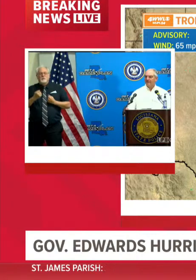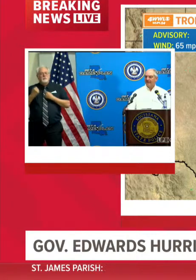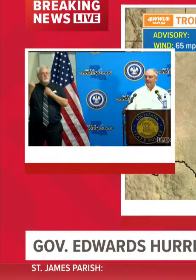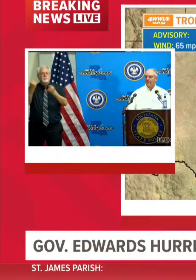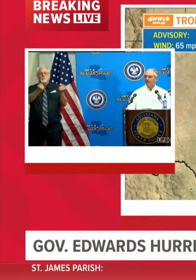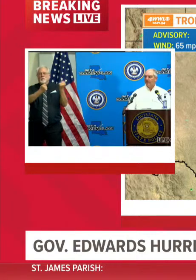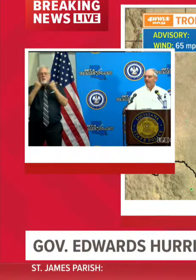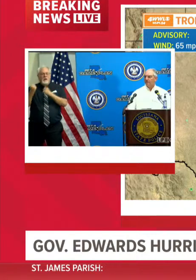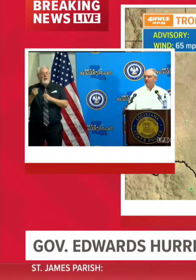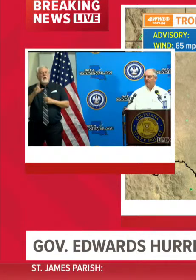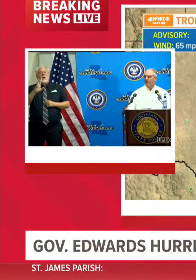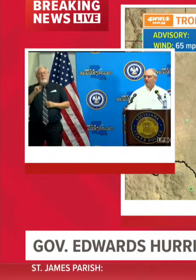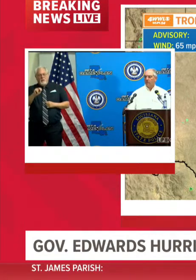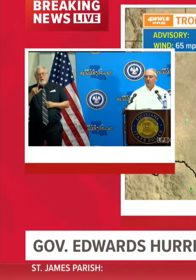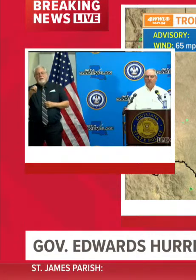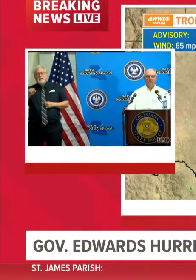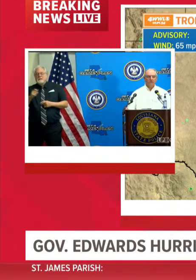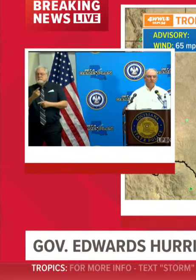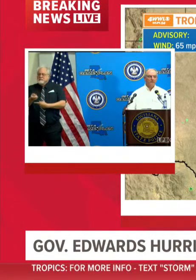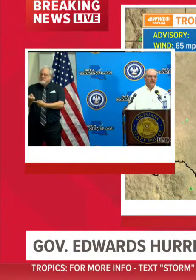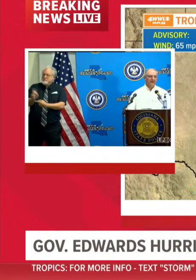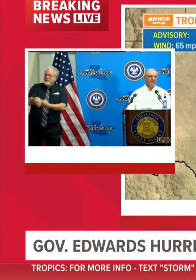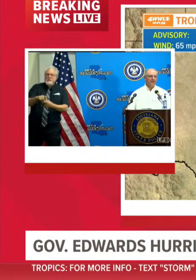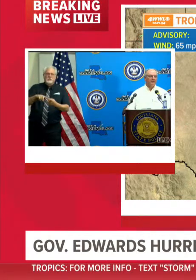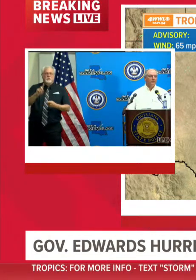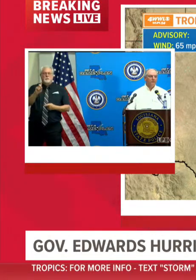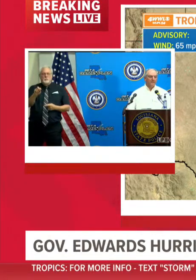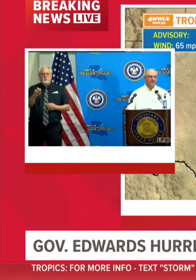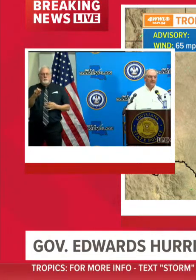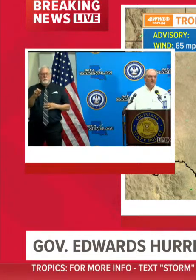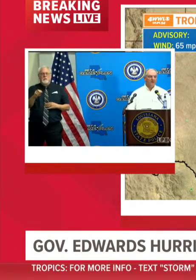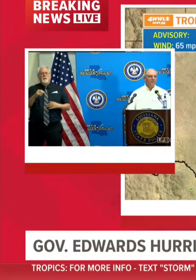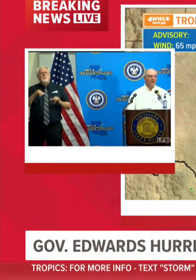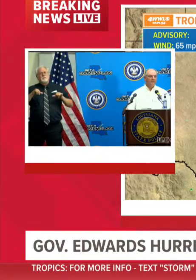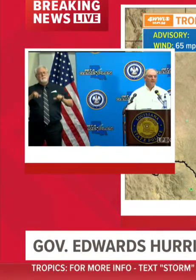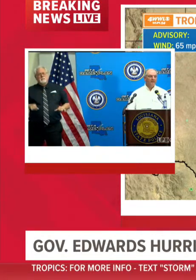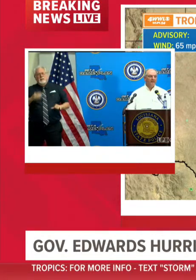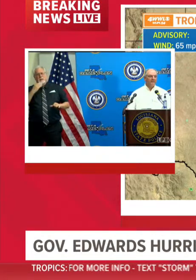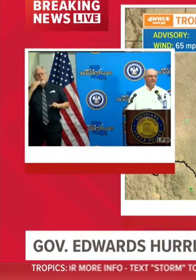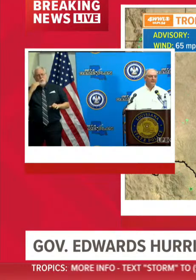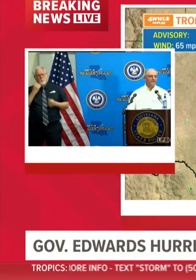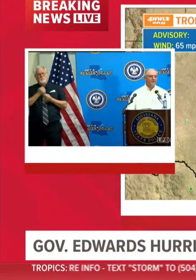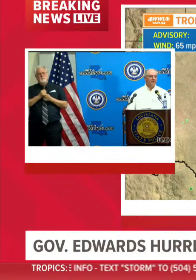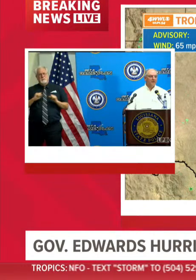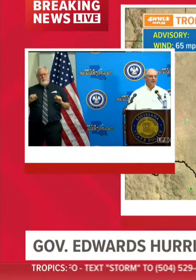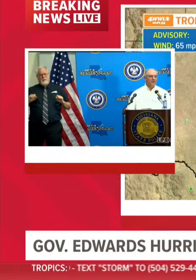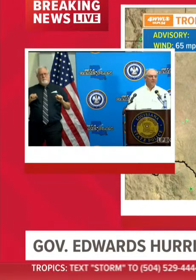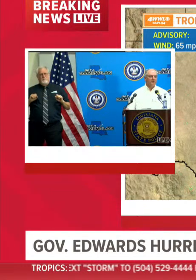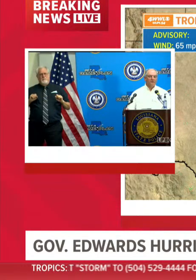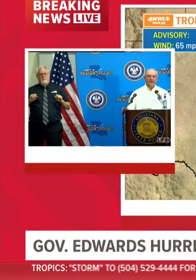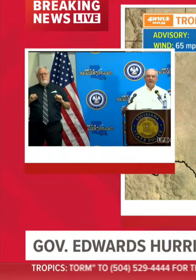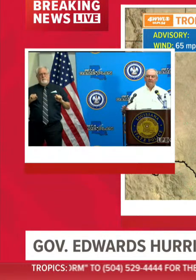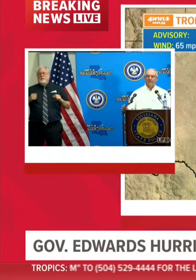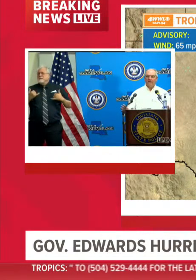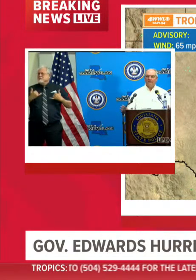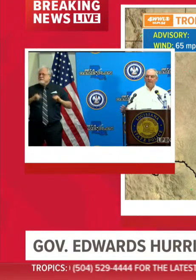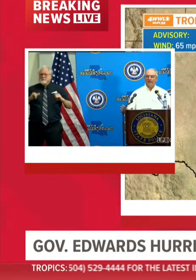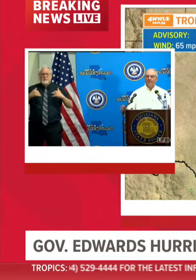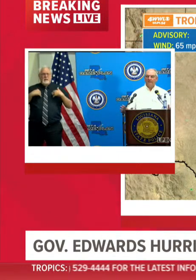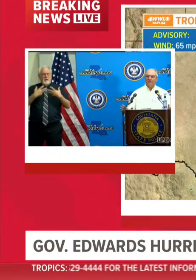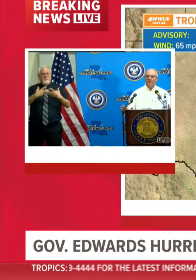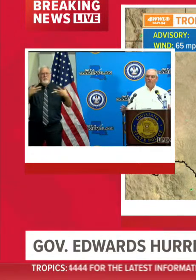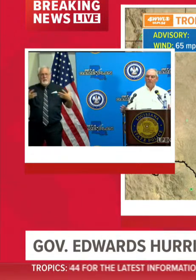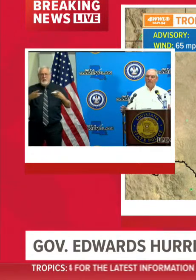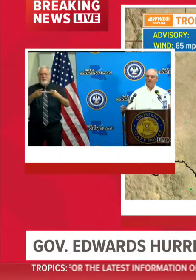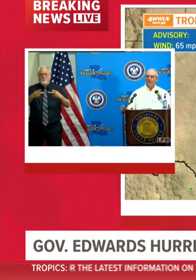unless it is absolutely necessary for you to do that. Please stay home and be safe. We still have an awful lot